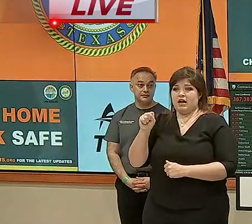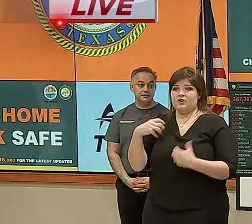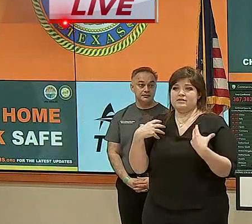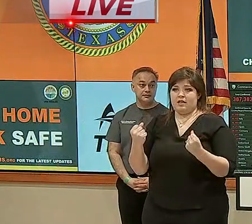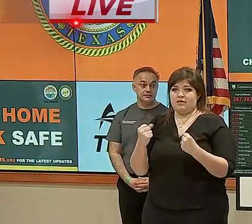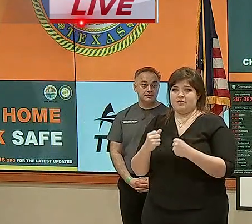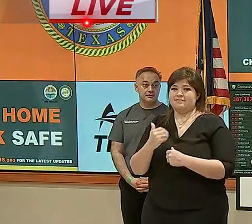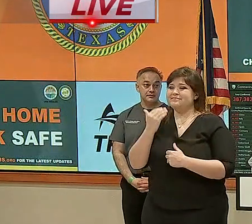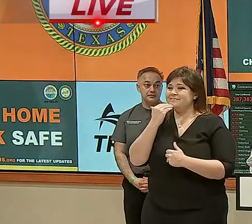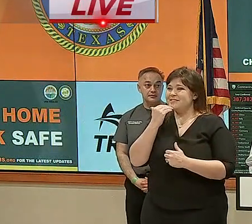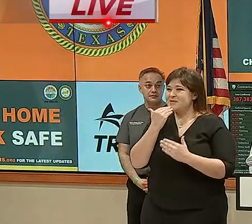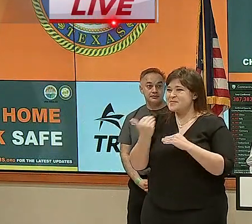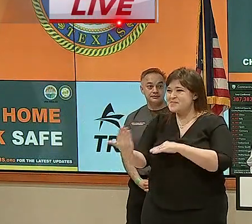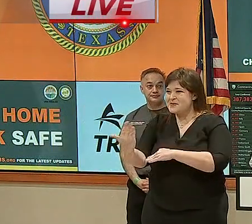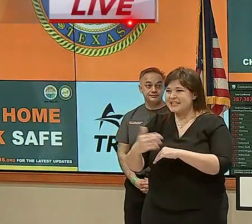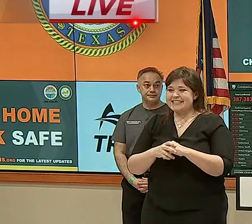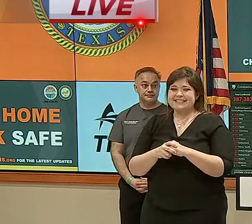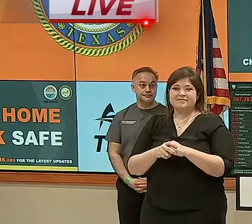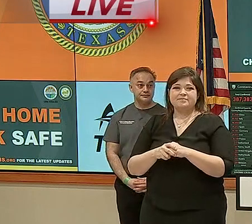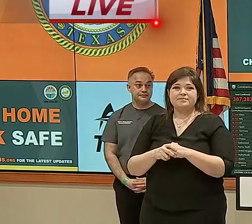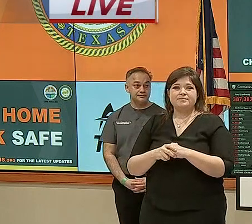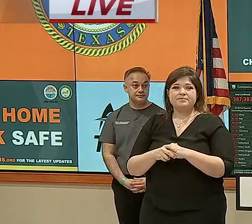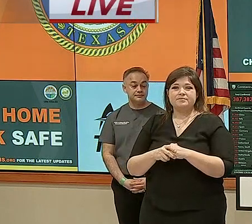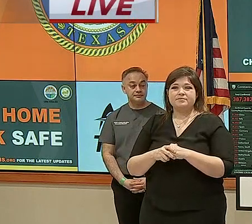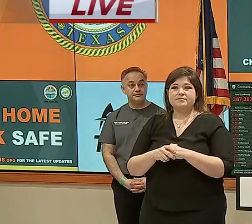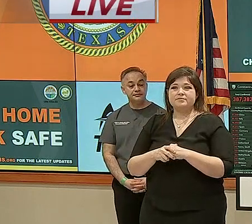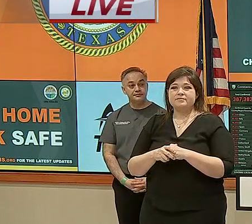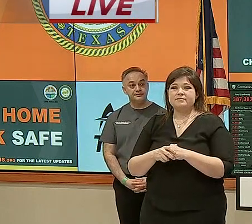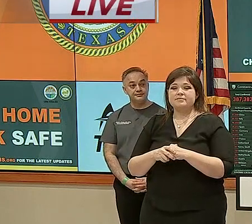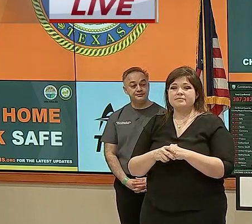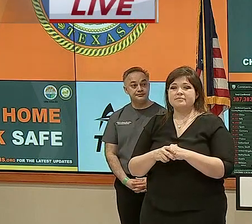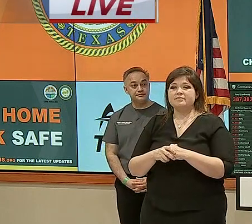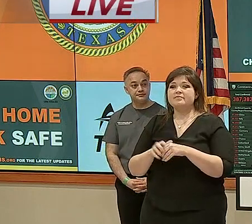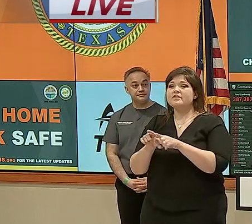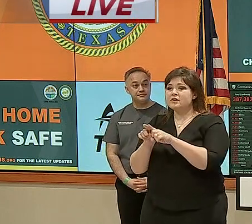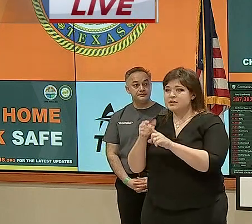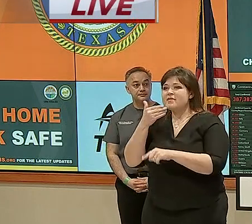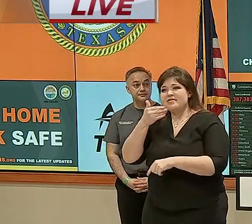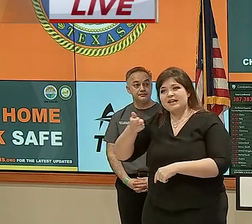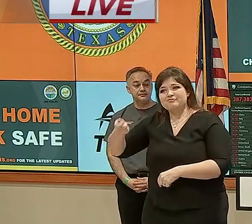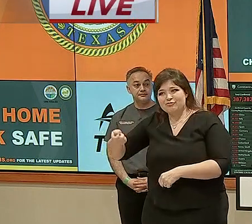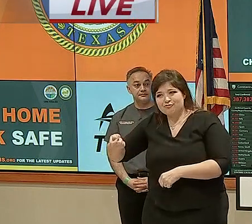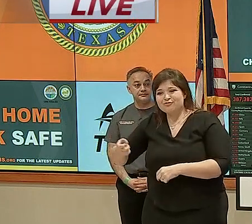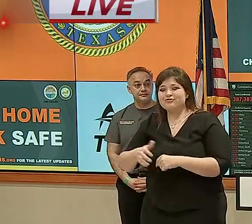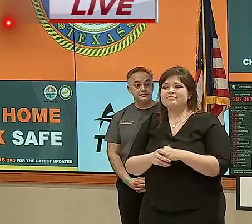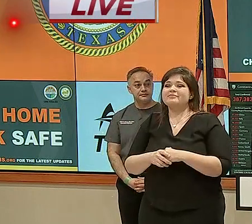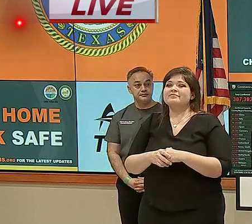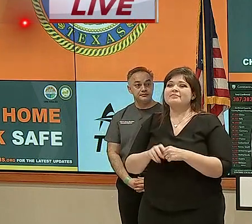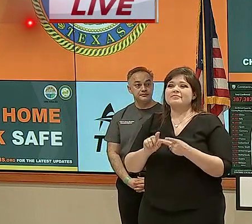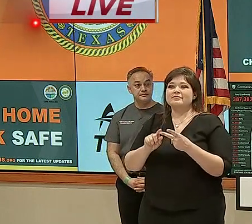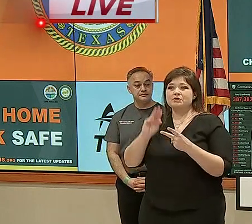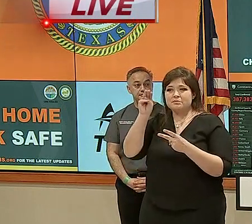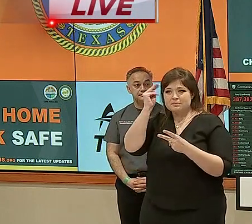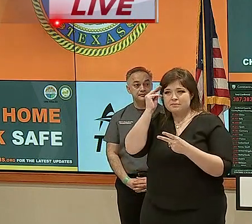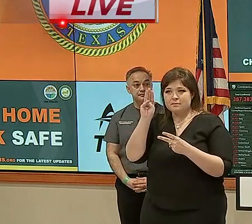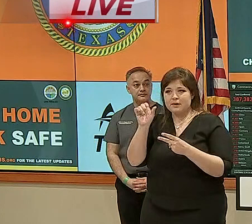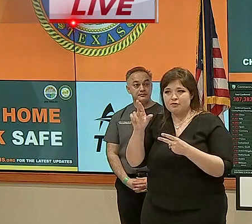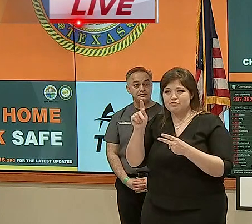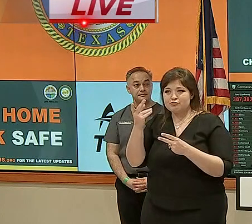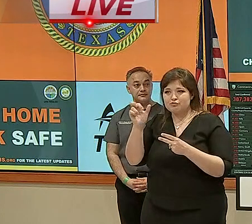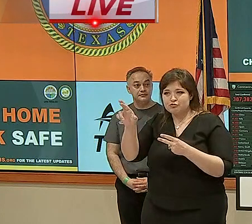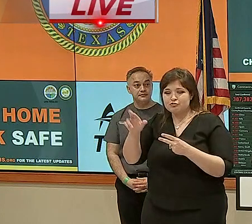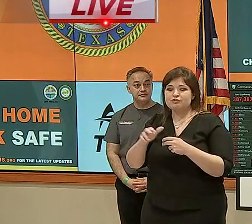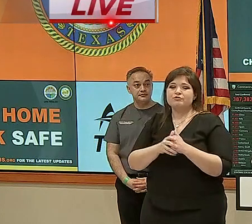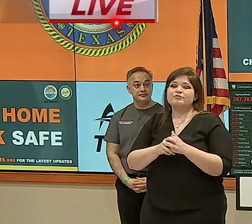Thank you, Judge. Good morning. I also want to thank Judge Hidalgo and Mayor Turner for your